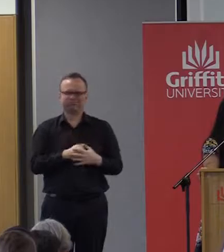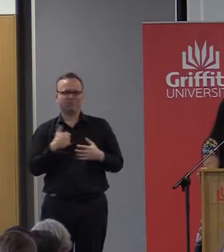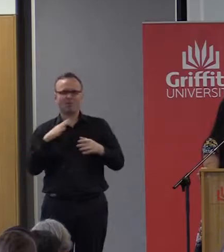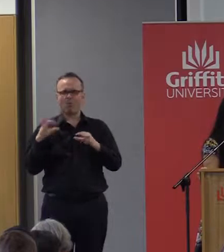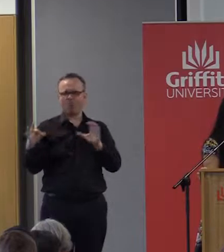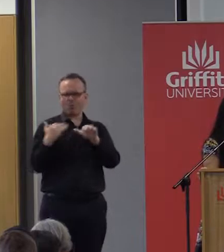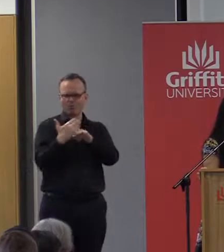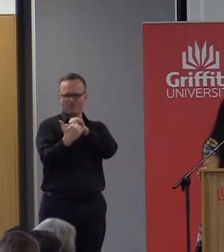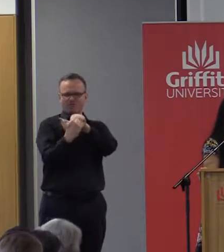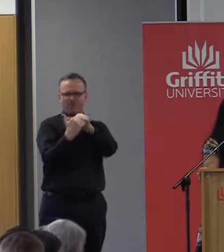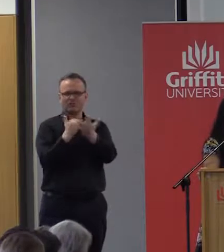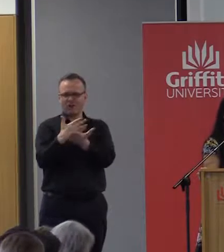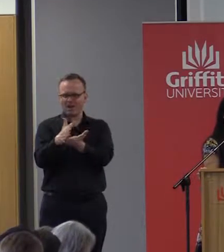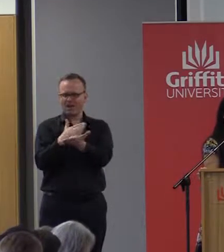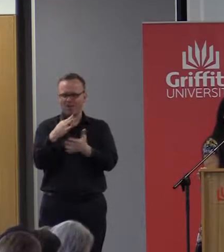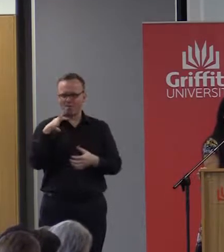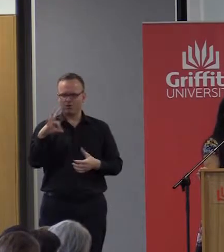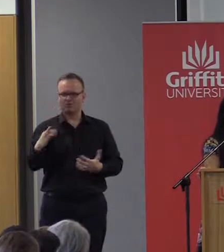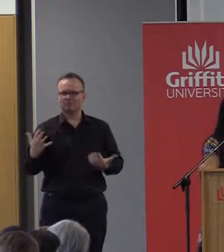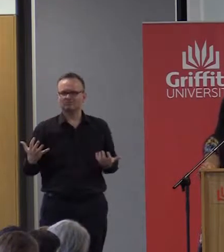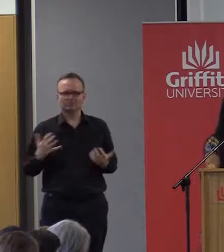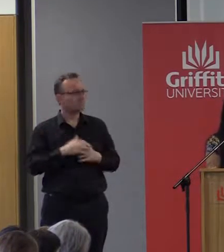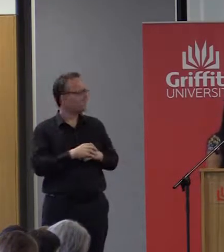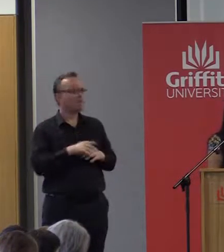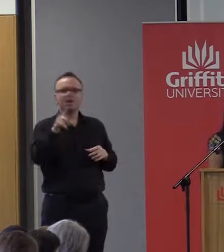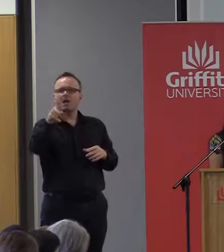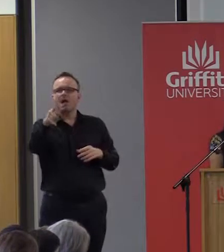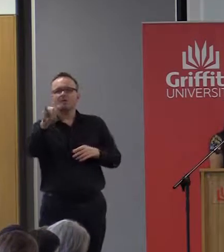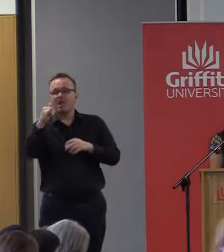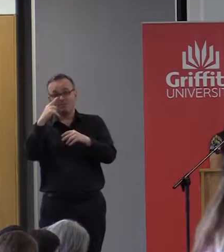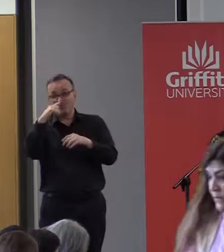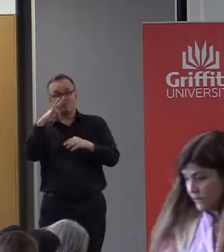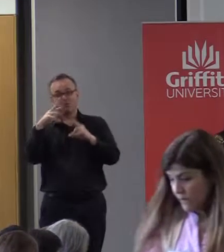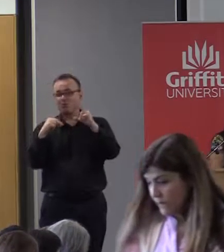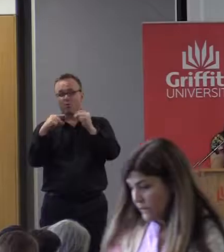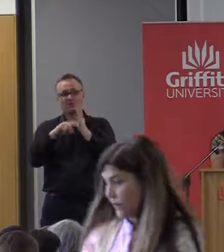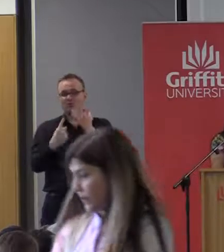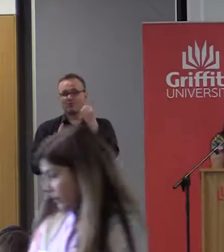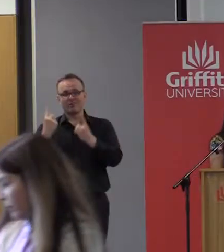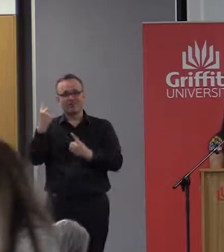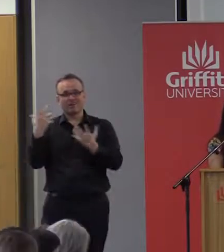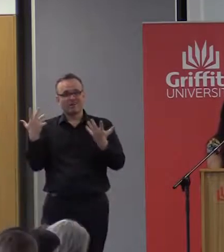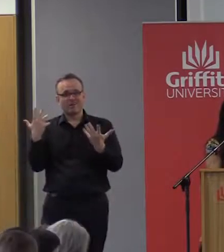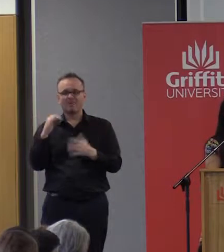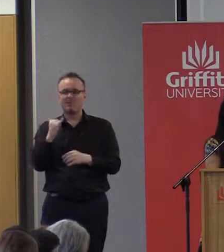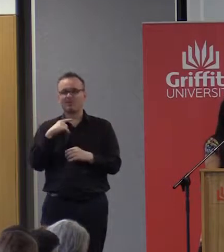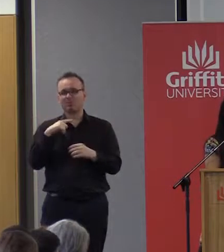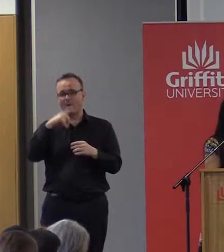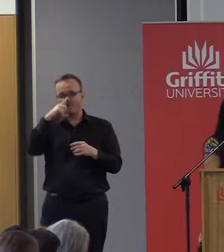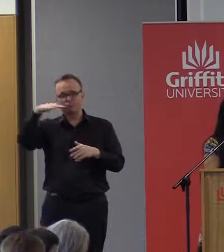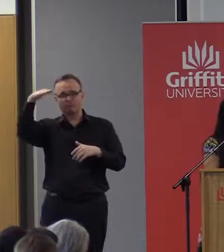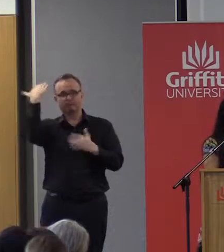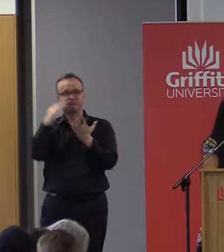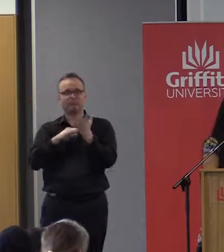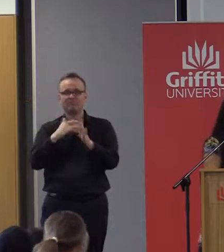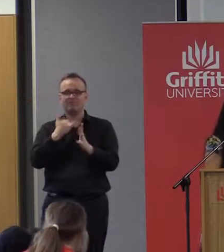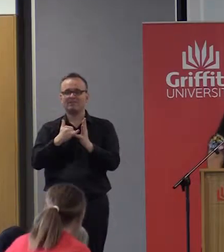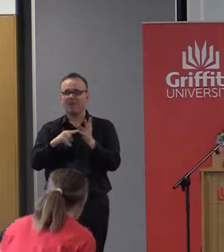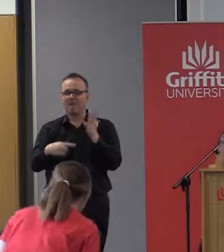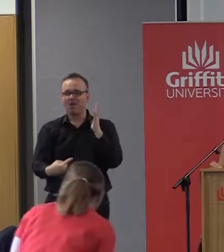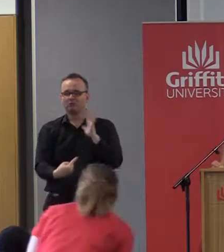could collaborate much better. Yeah, perhaps people are not talking to each other as well as they could be, which is why people are missing out. Yeah.